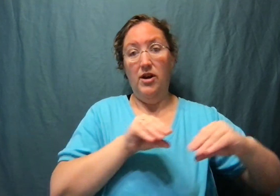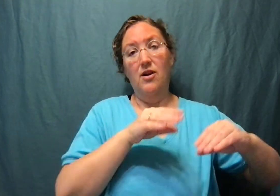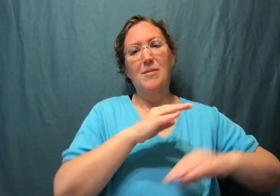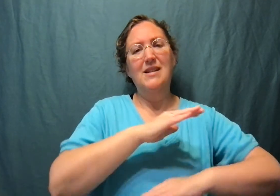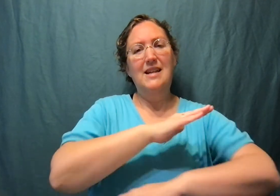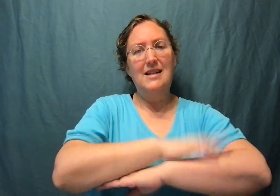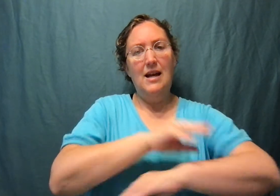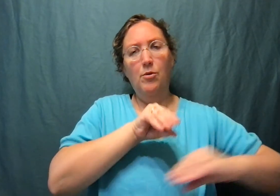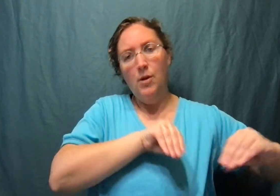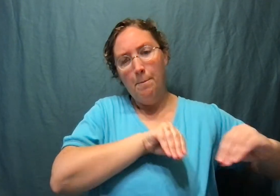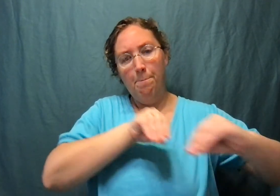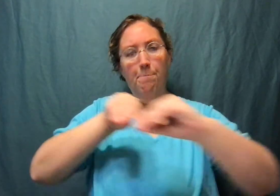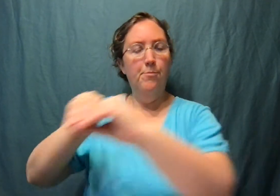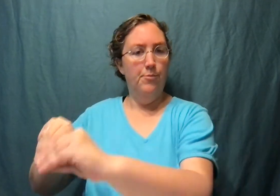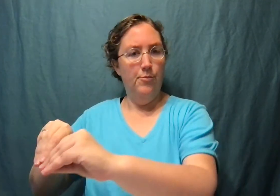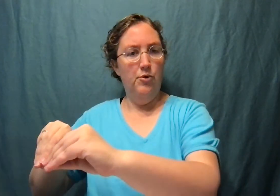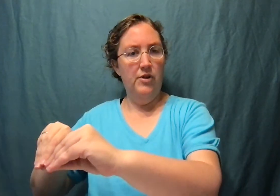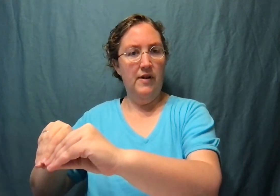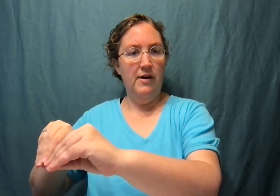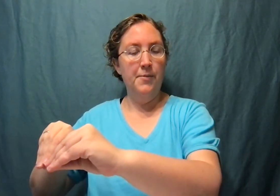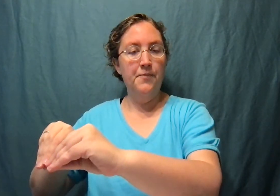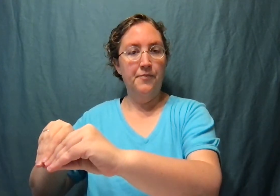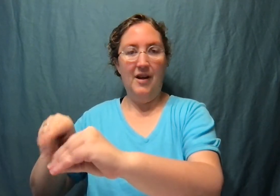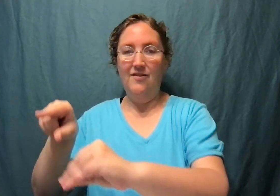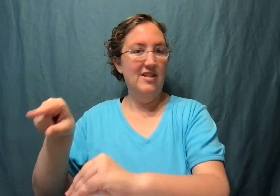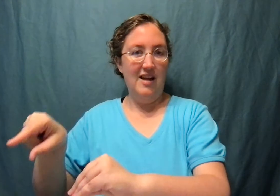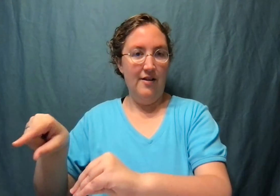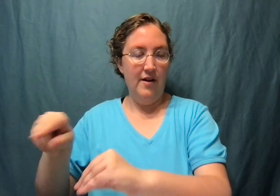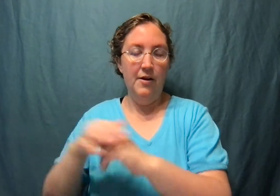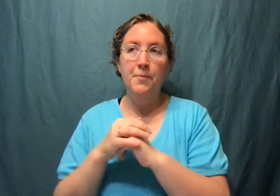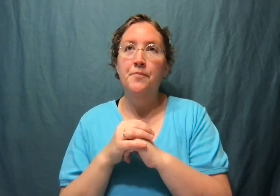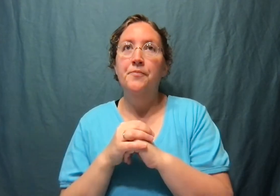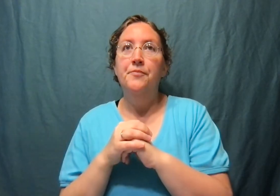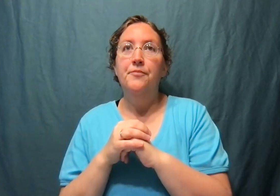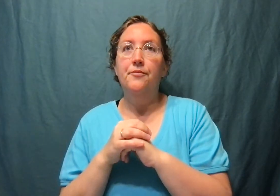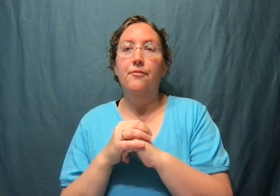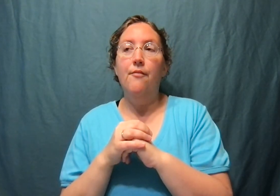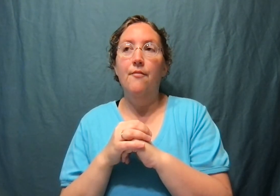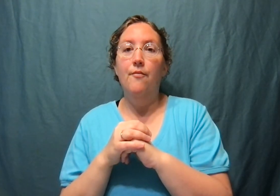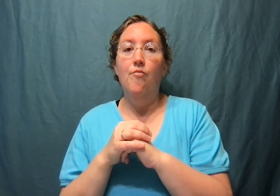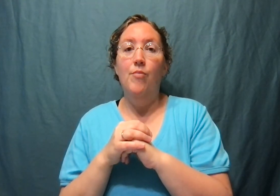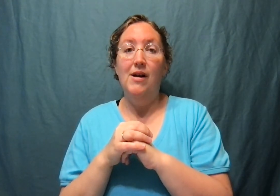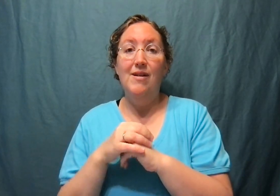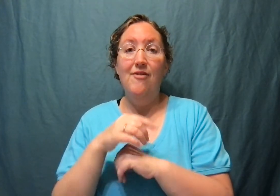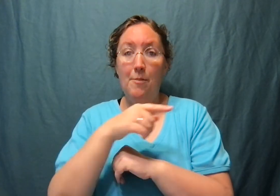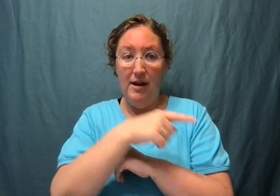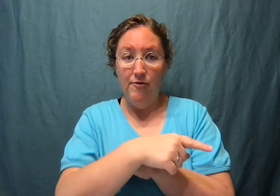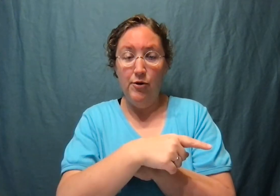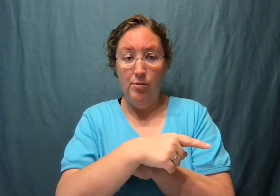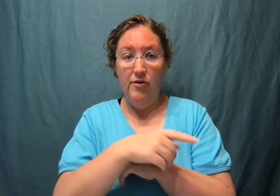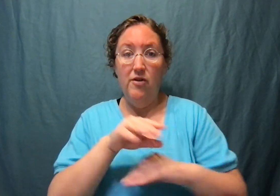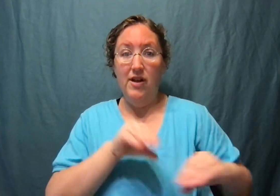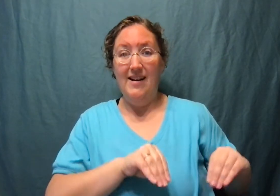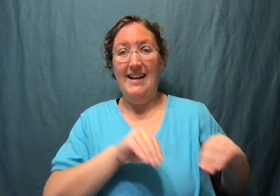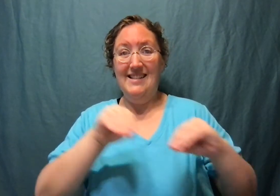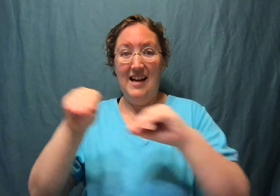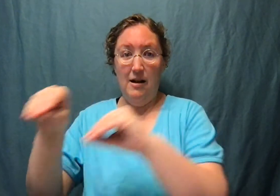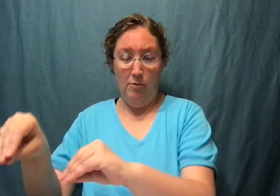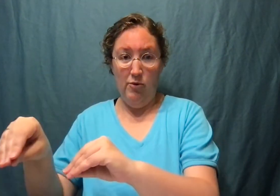I'm going to say table, move it there. I don't have to sign there. But if I mean for you to move it over there and I sign it, move it